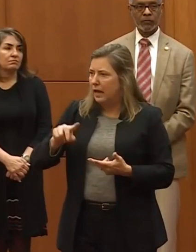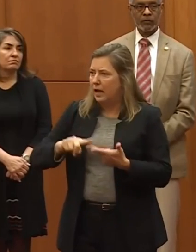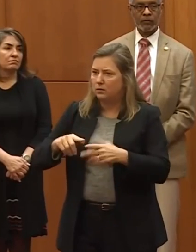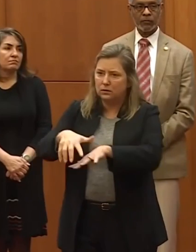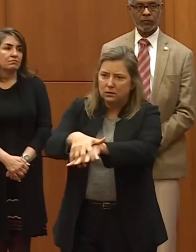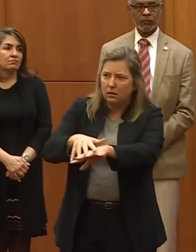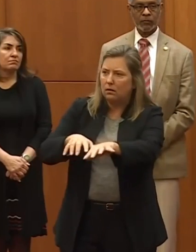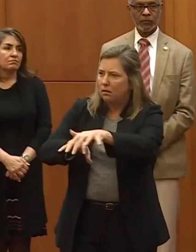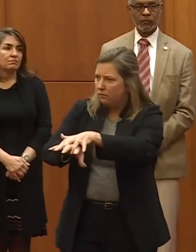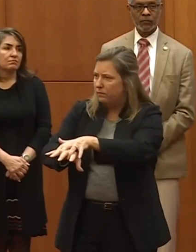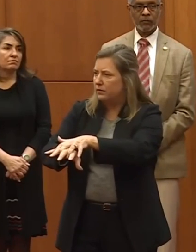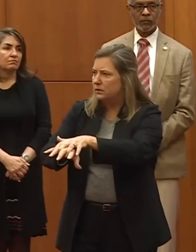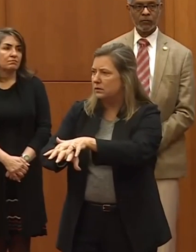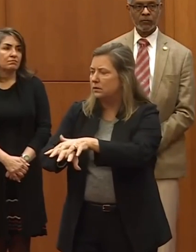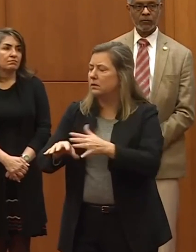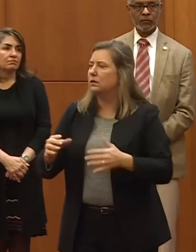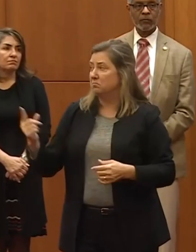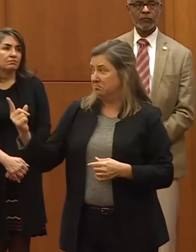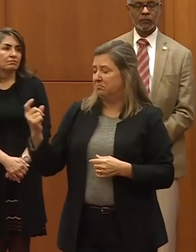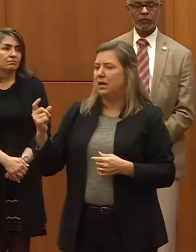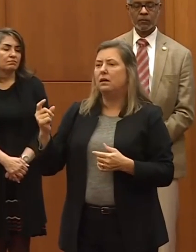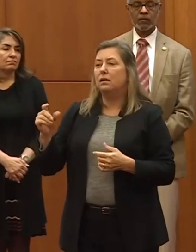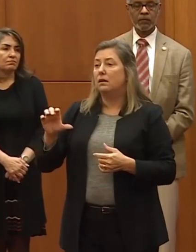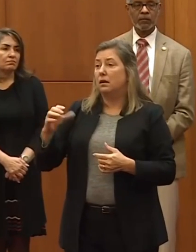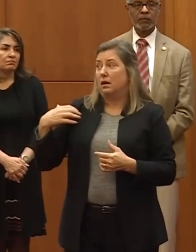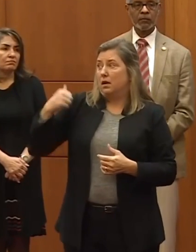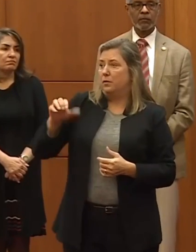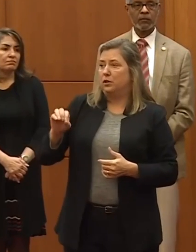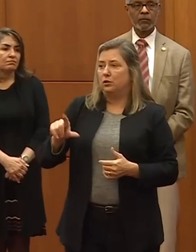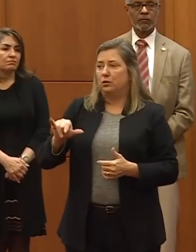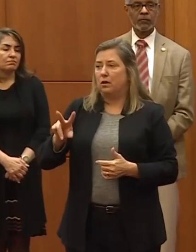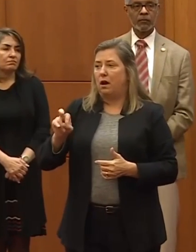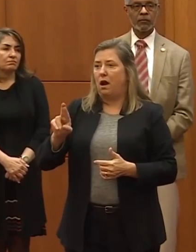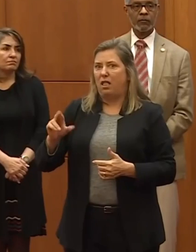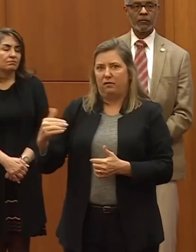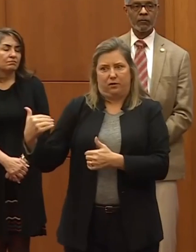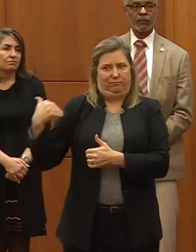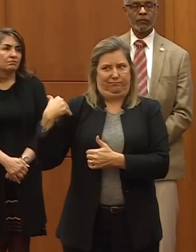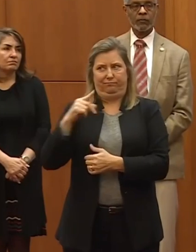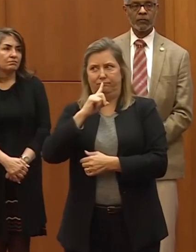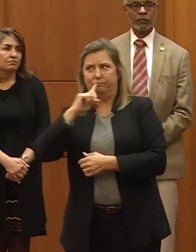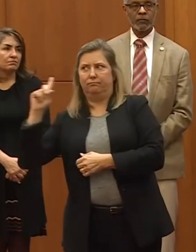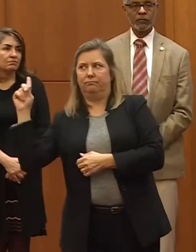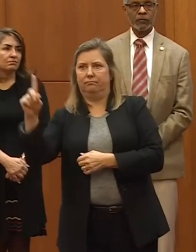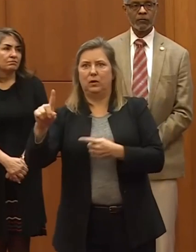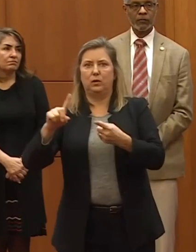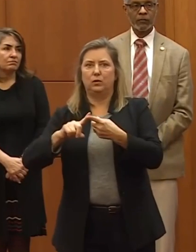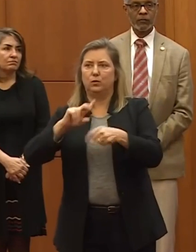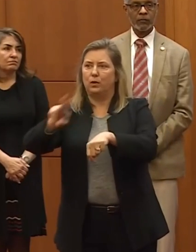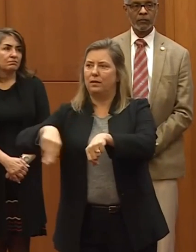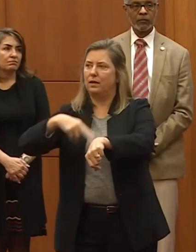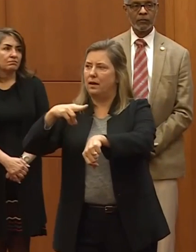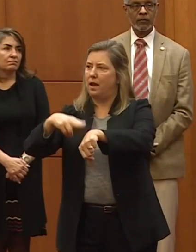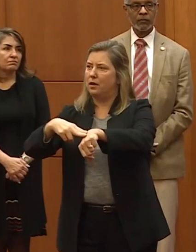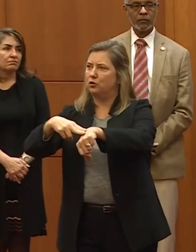And I will say that we have Commissioner Oliver early on put a order into the national